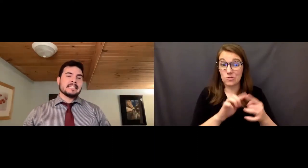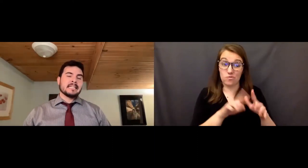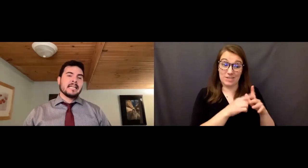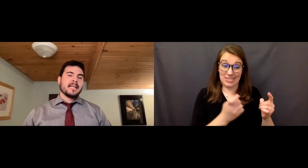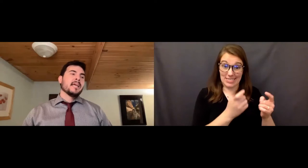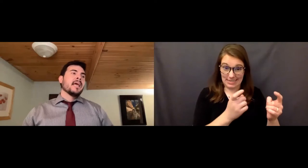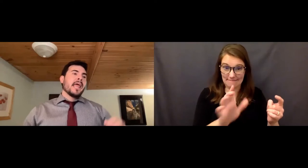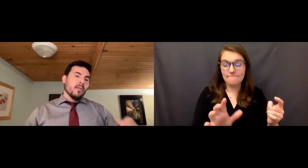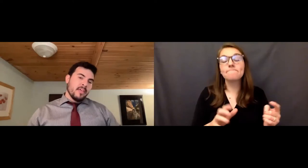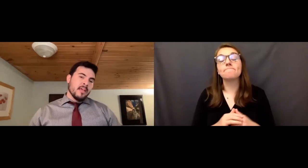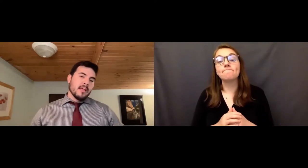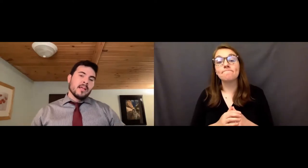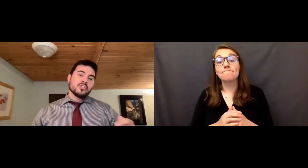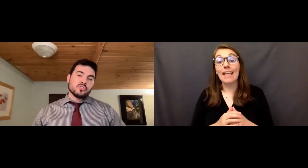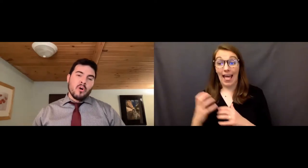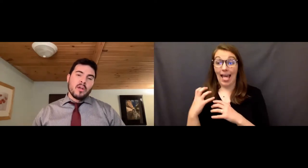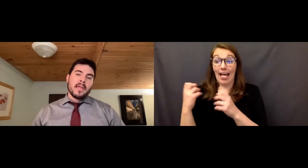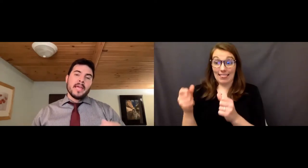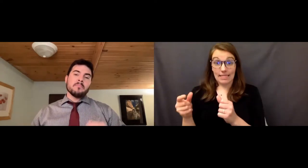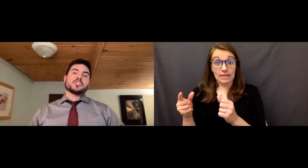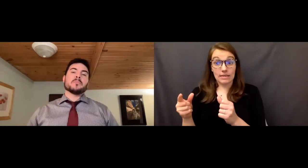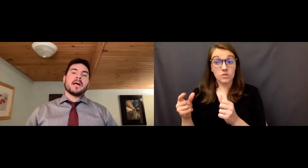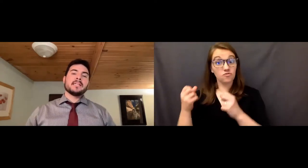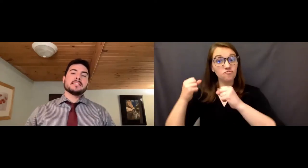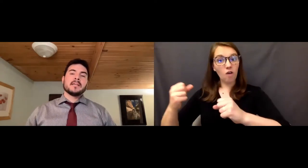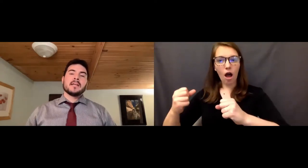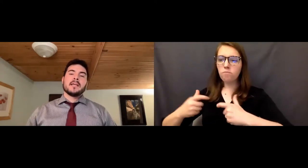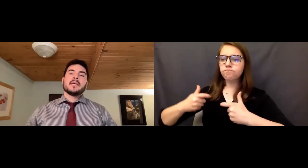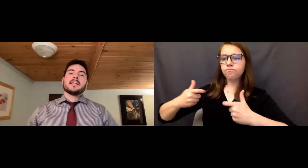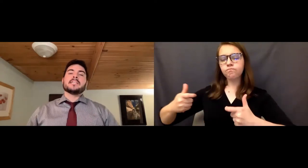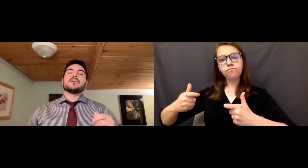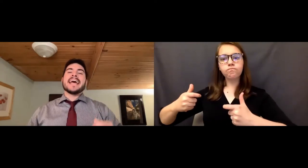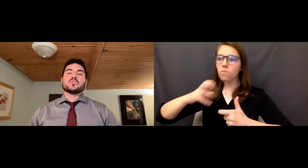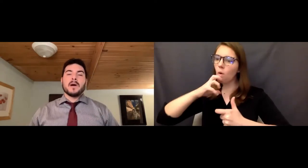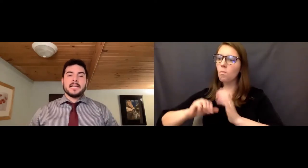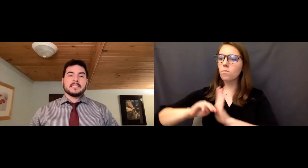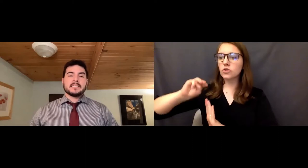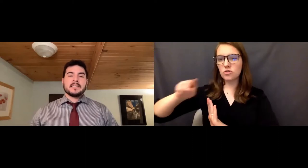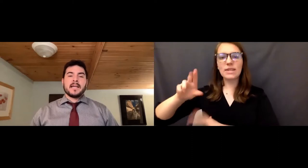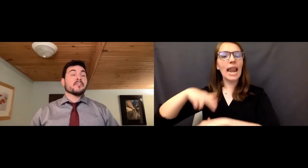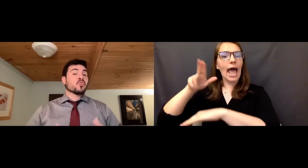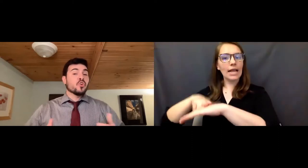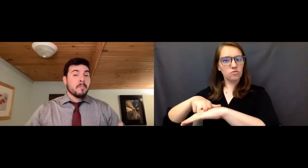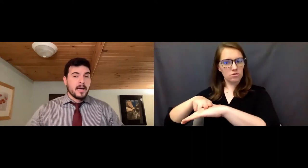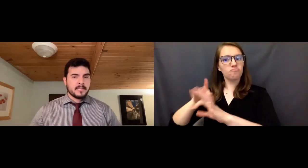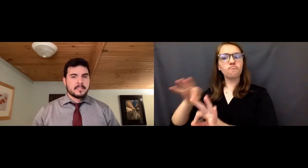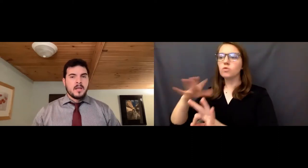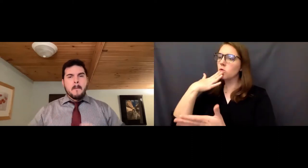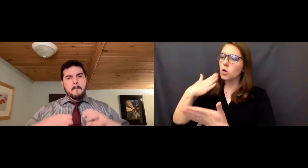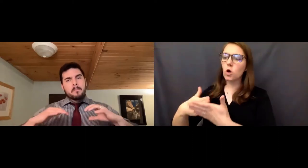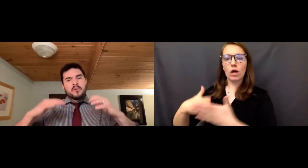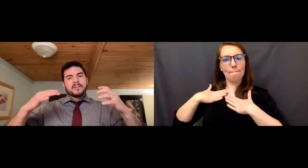this: healthy, strong, and mature bodies, these are natural bodies, and therefore good